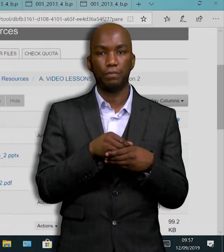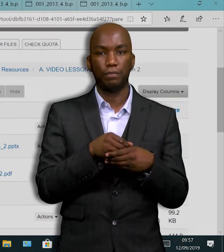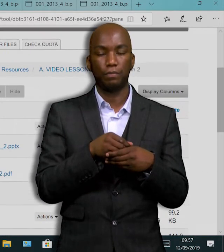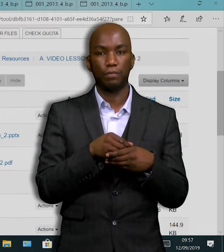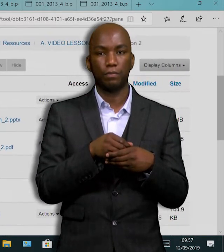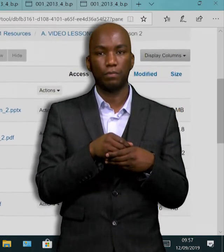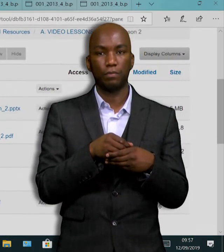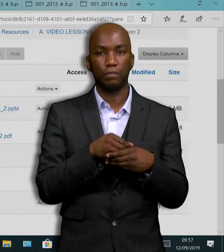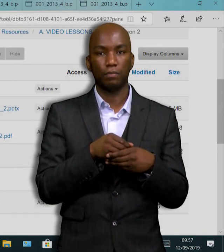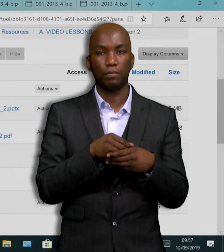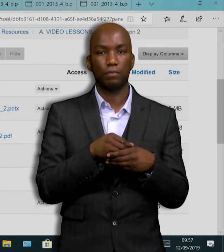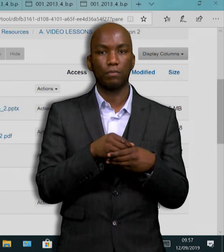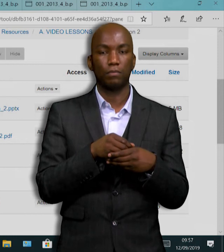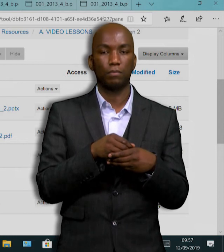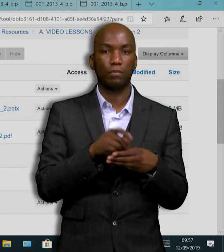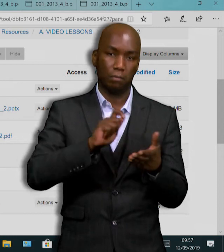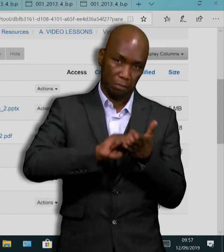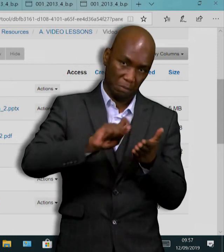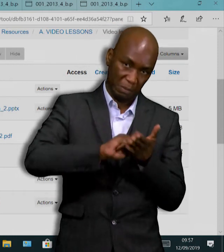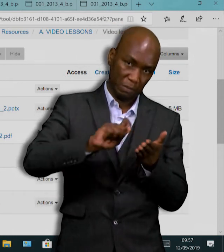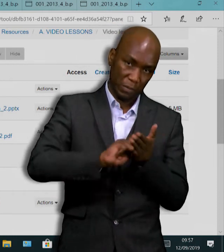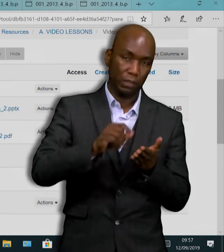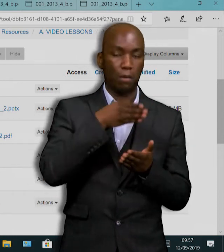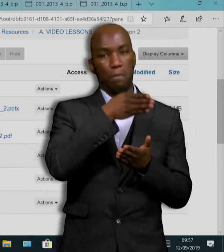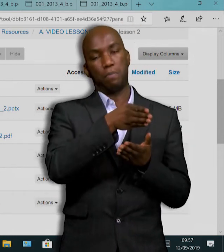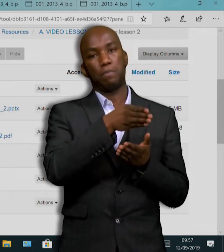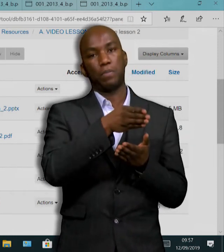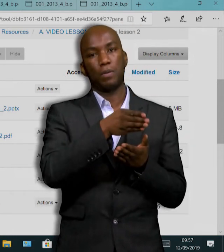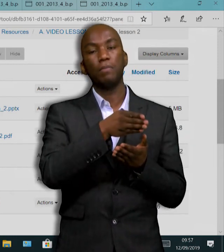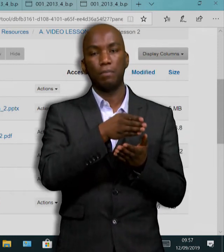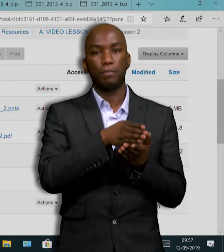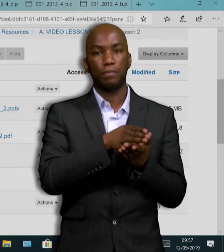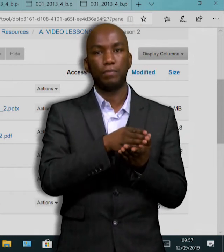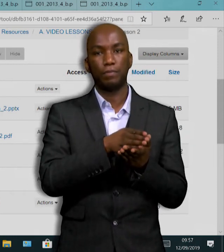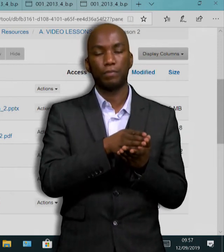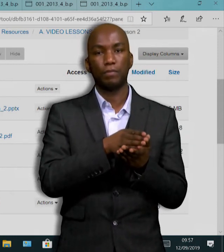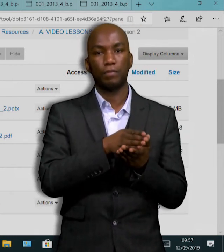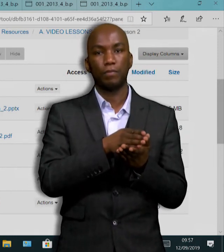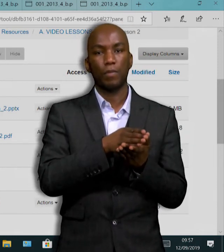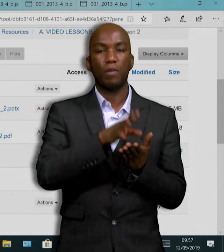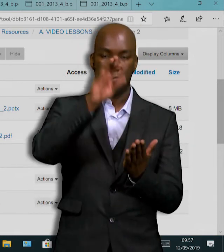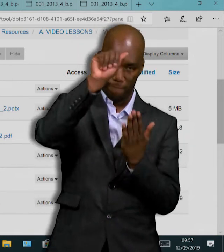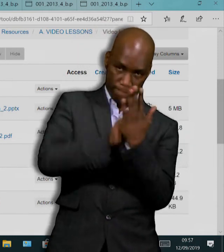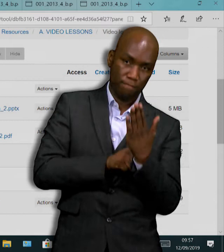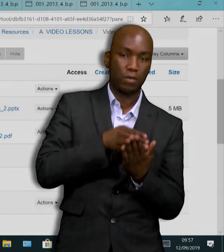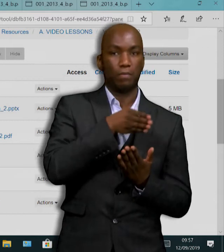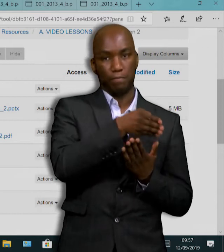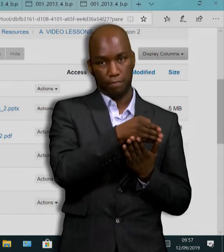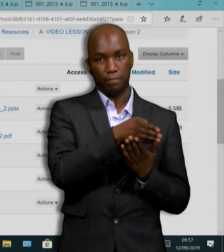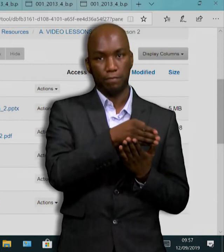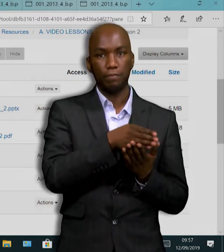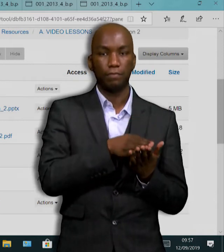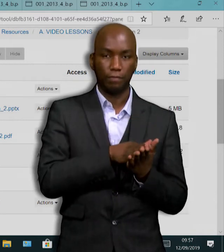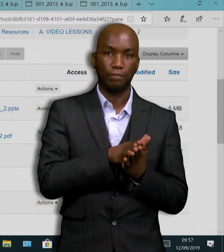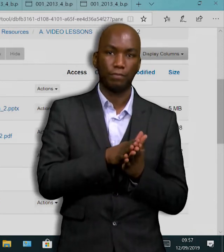with author notes for each presentation and the transcripts for the video